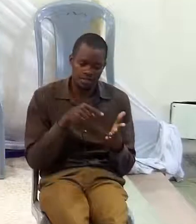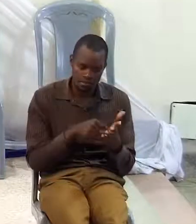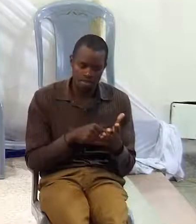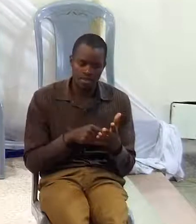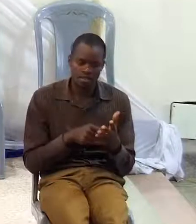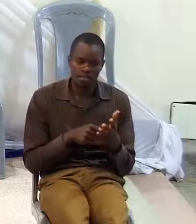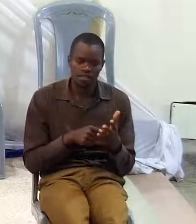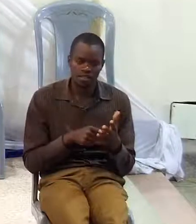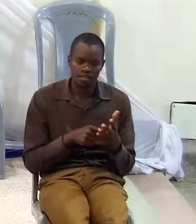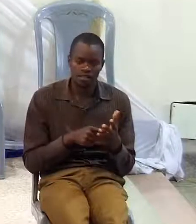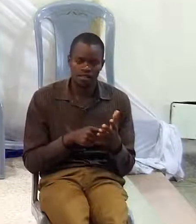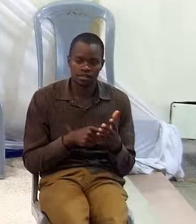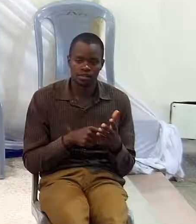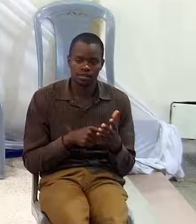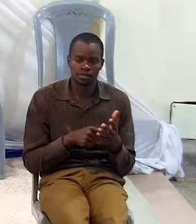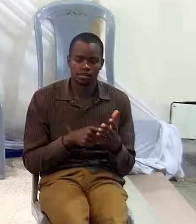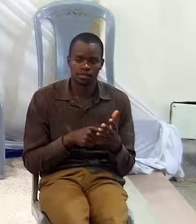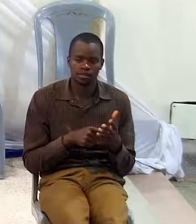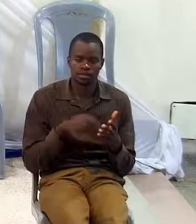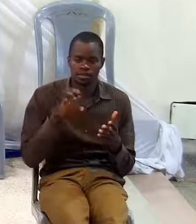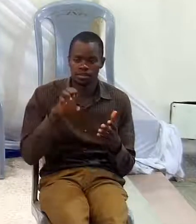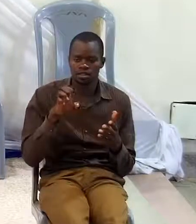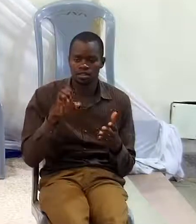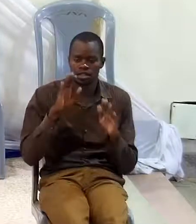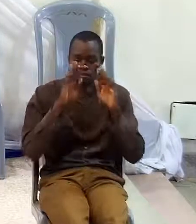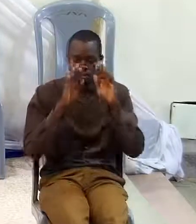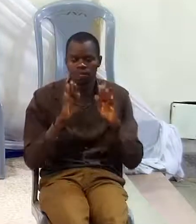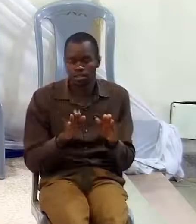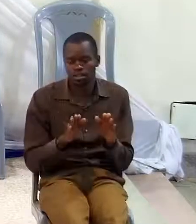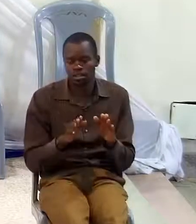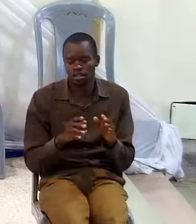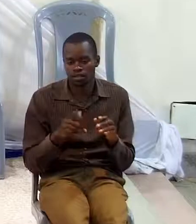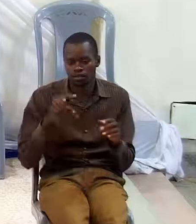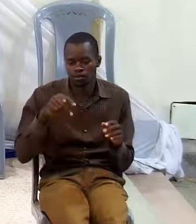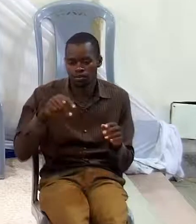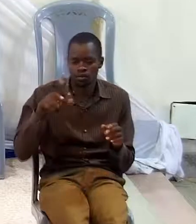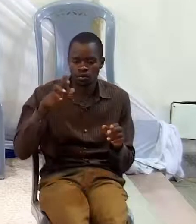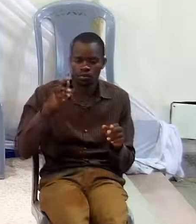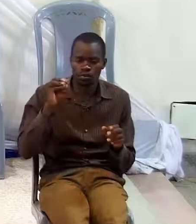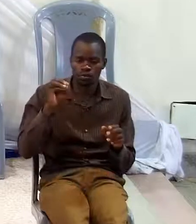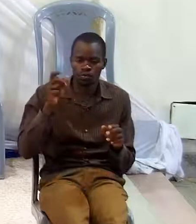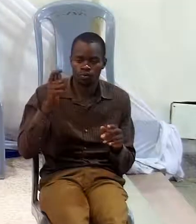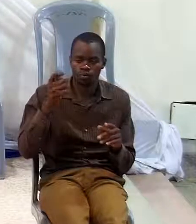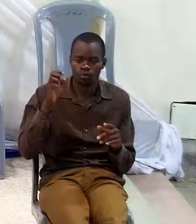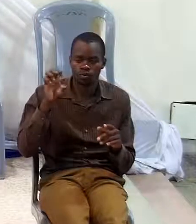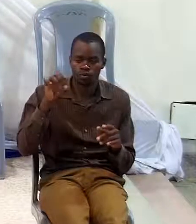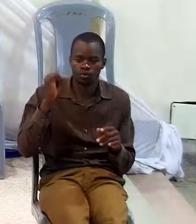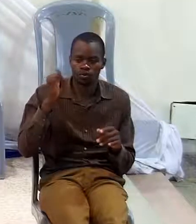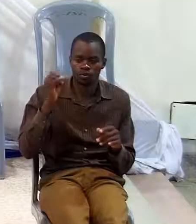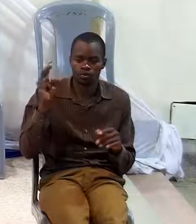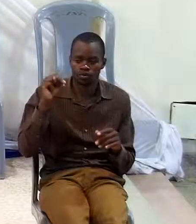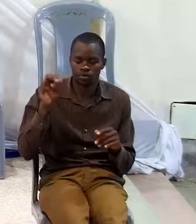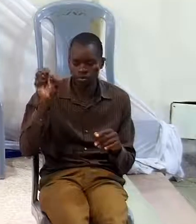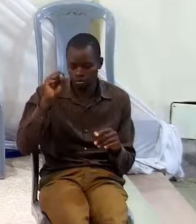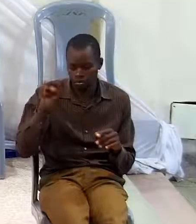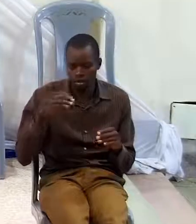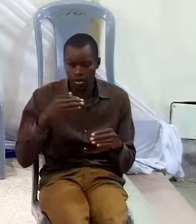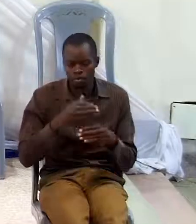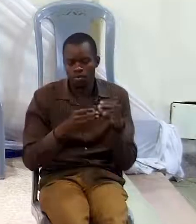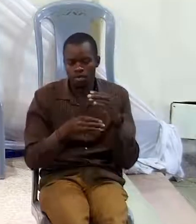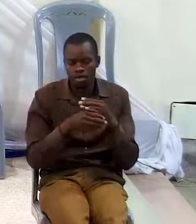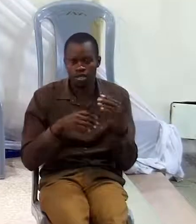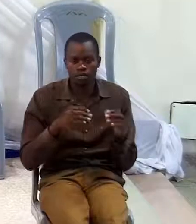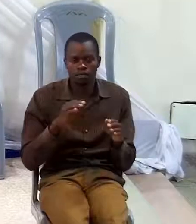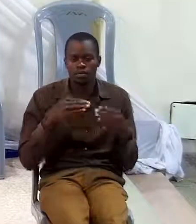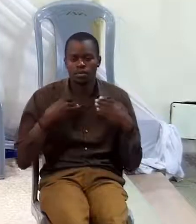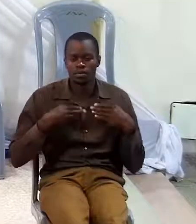essential proteins that are supportive of building the body tissues and the likes. But again, you